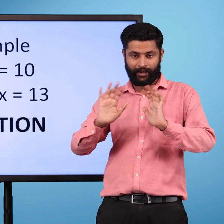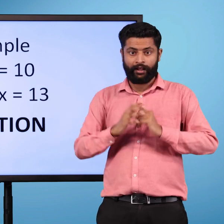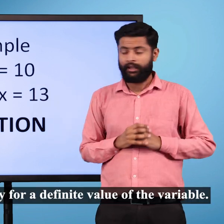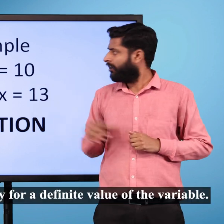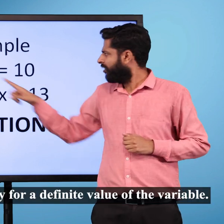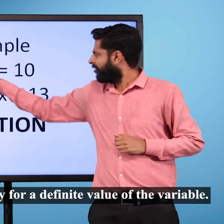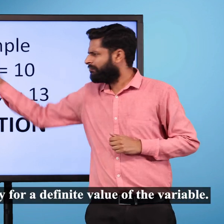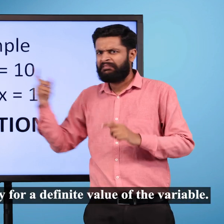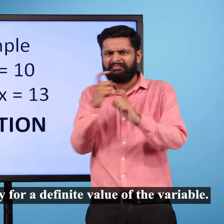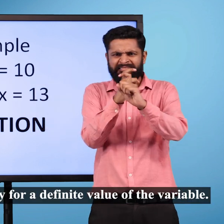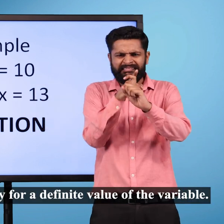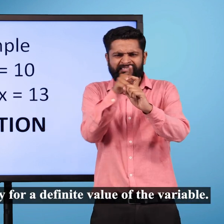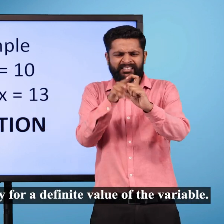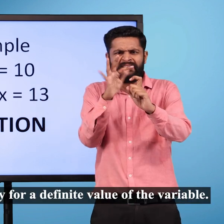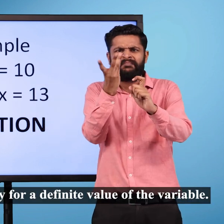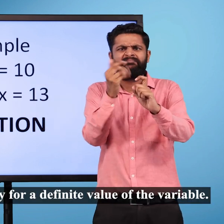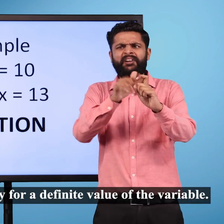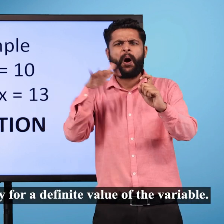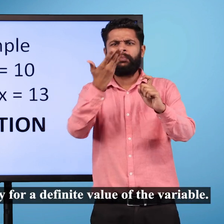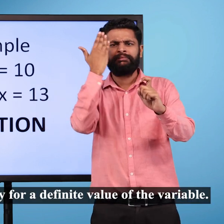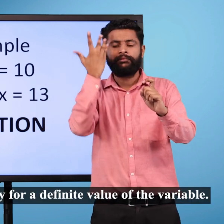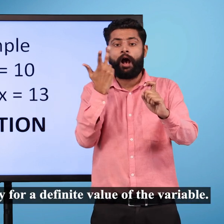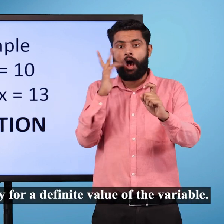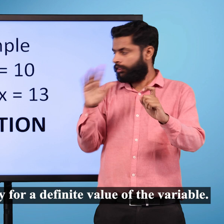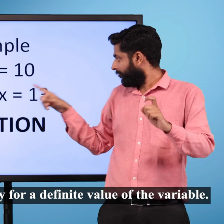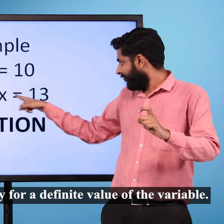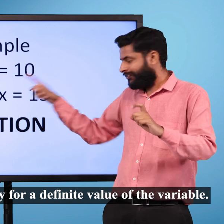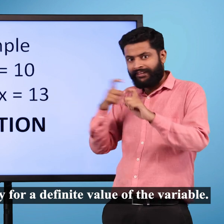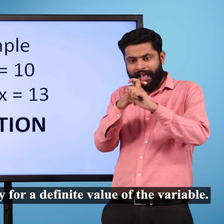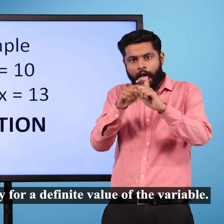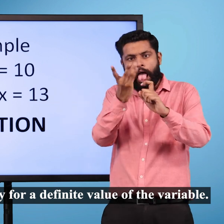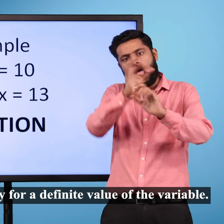An equation is satisfied only for a definite value of the variable.